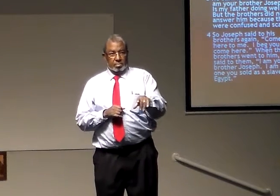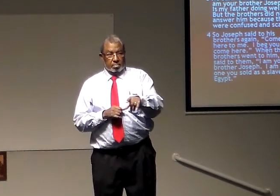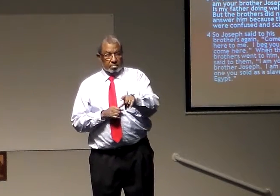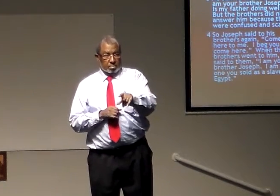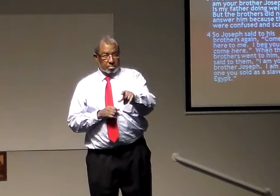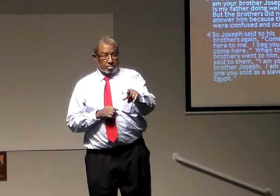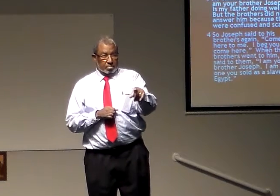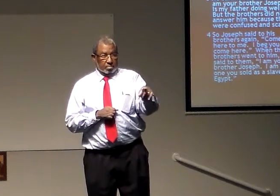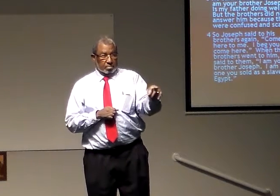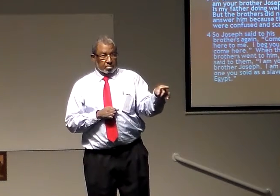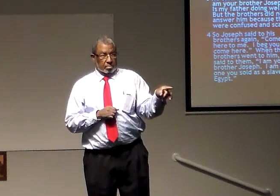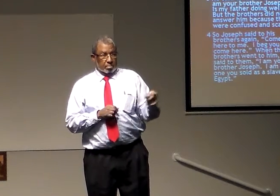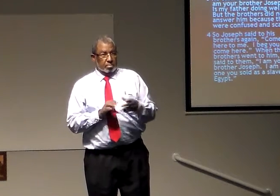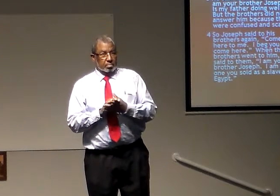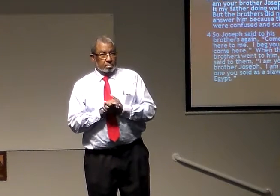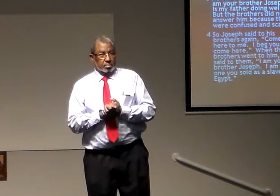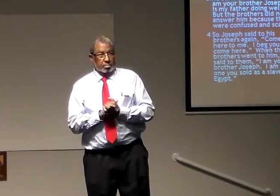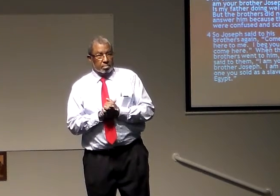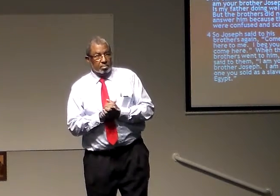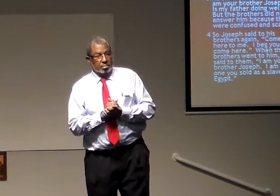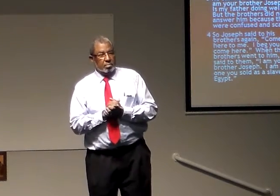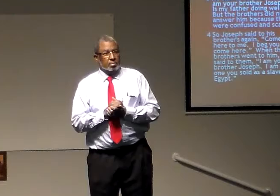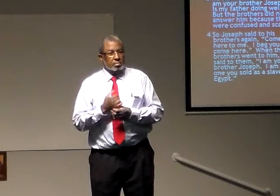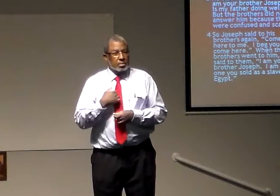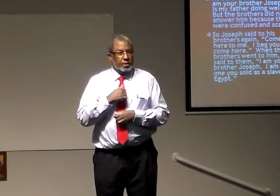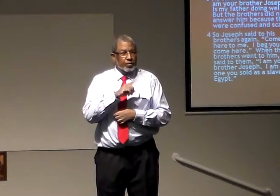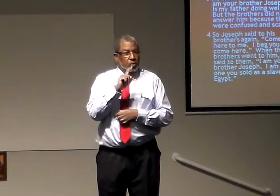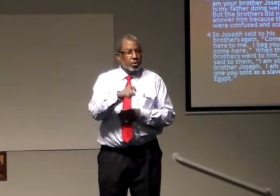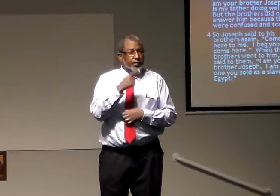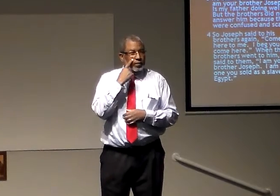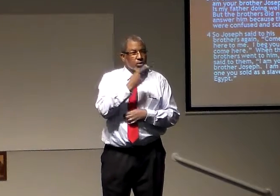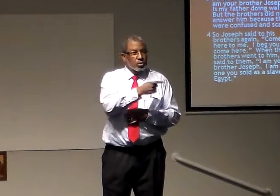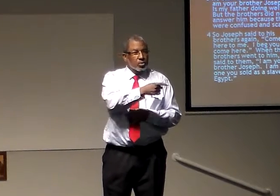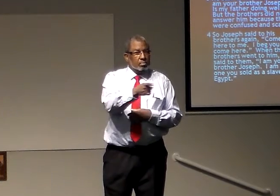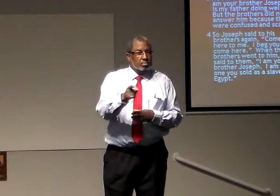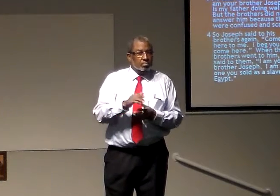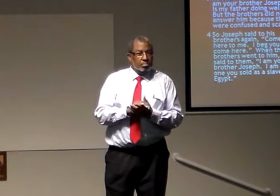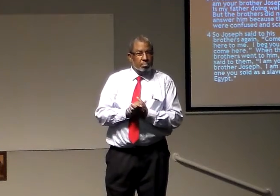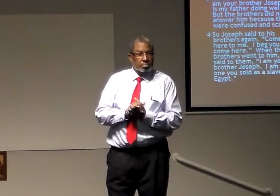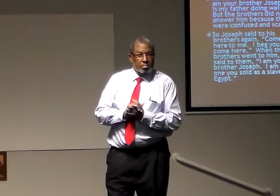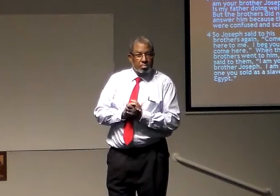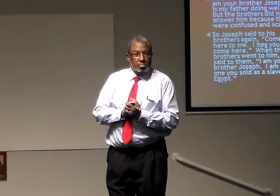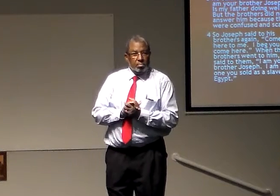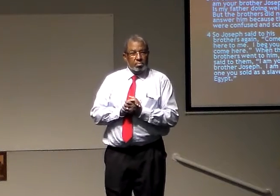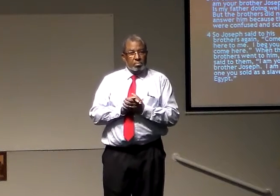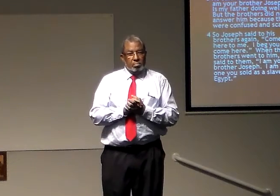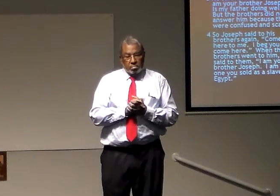at them like I'm looking at you. I got a question for you.